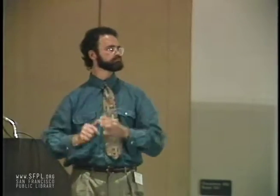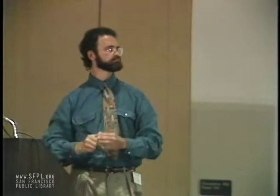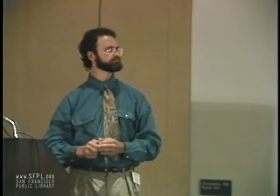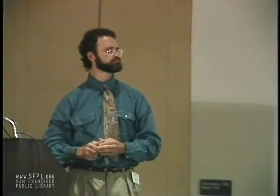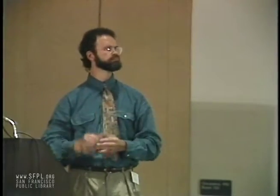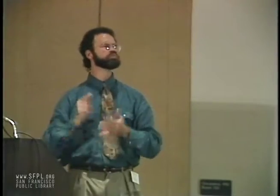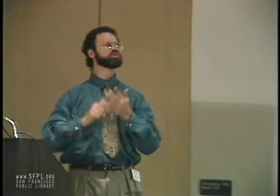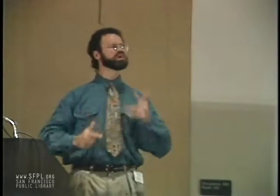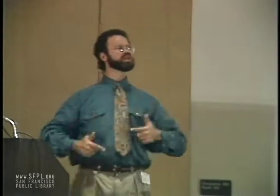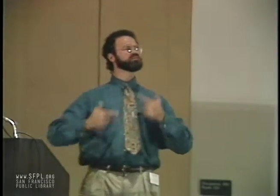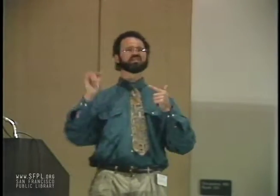forbidden.